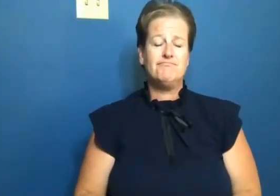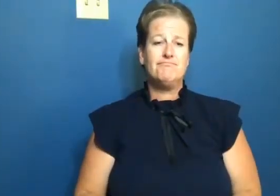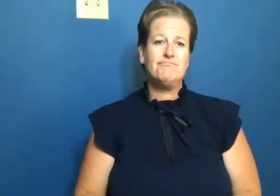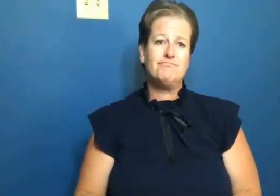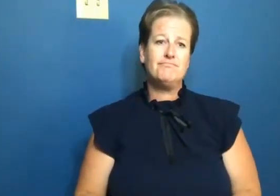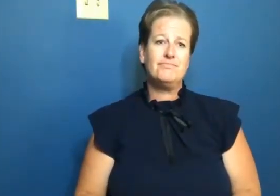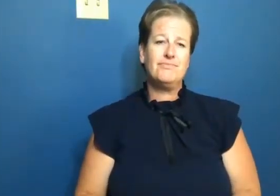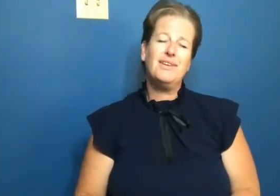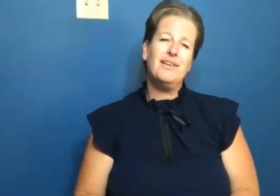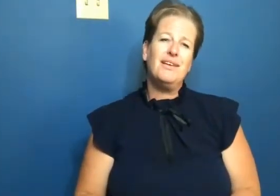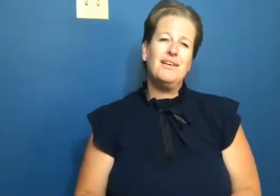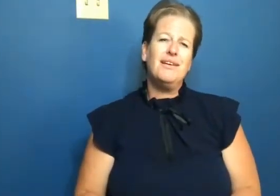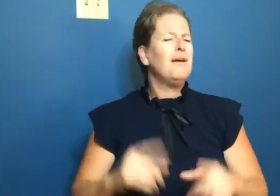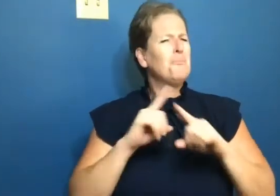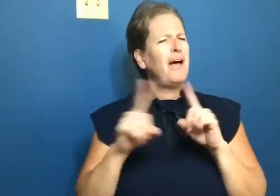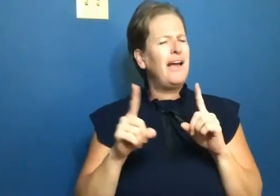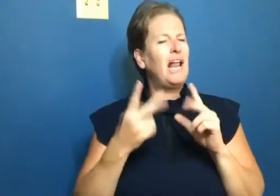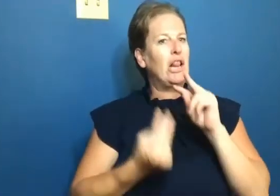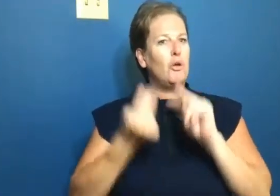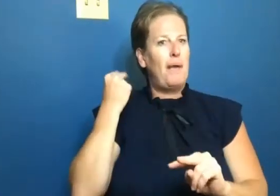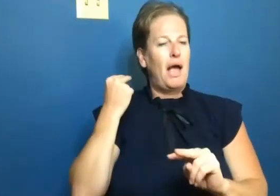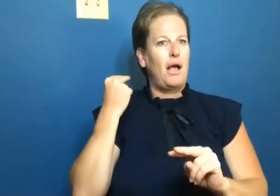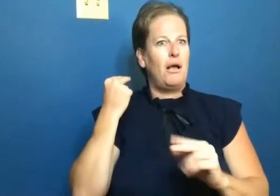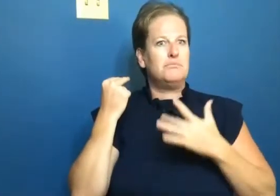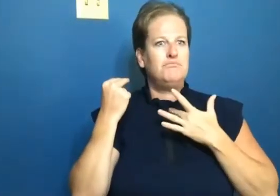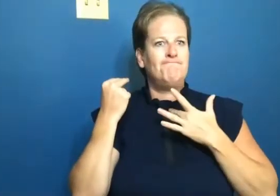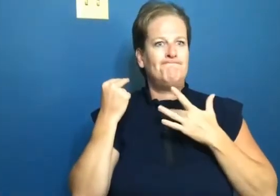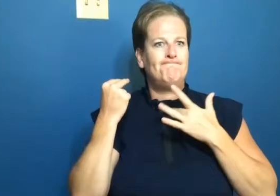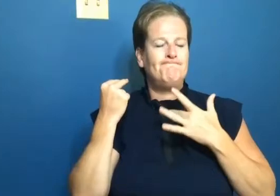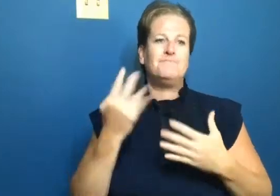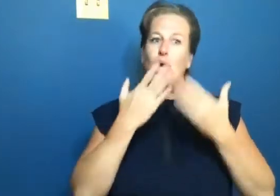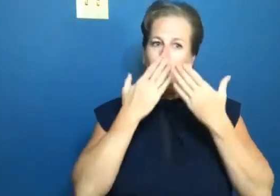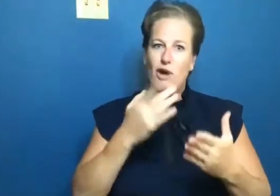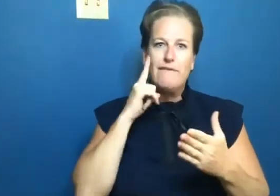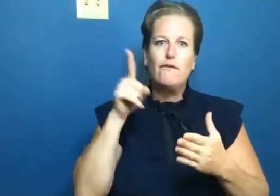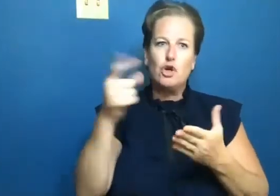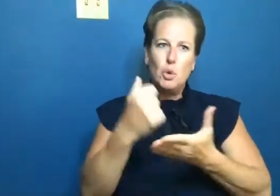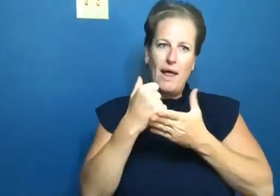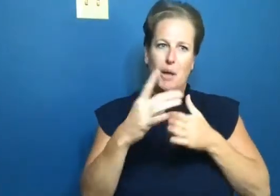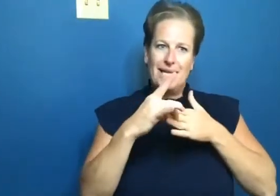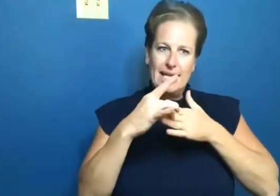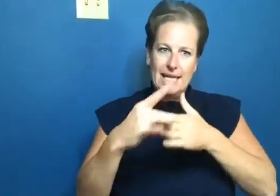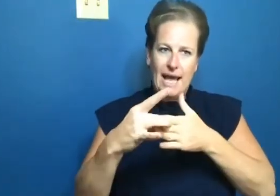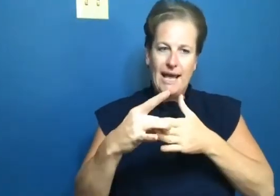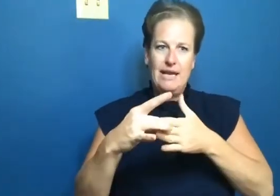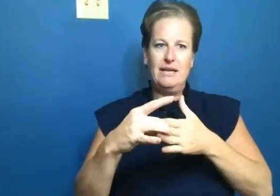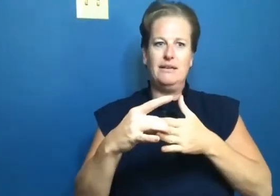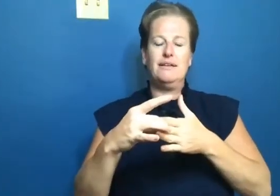so I'm really grateful for your guidance in that, and for reminding us that